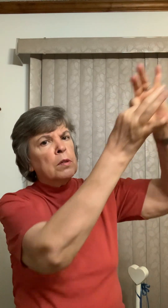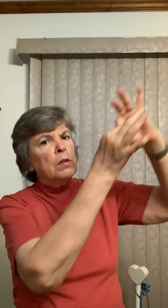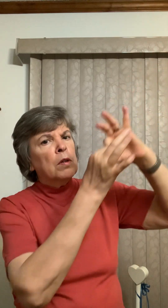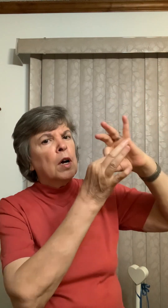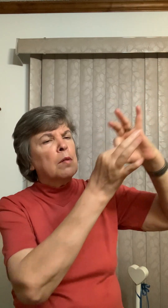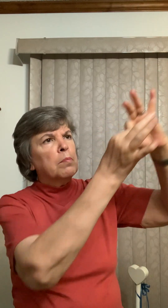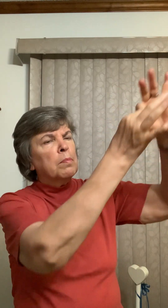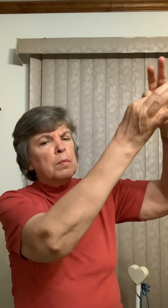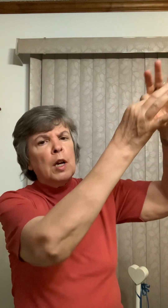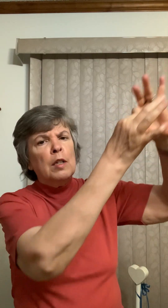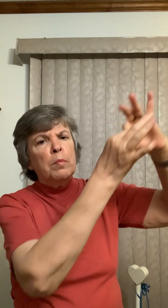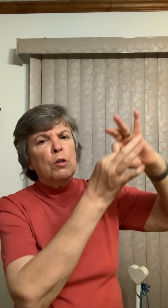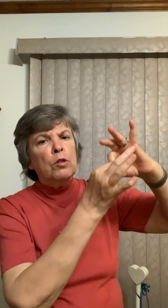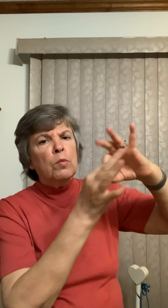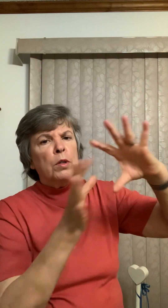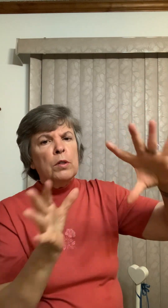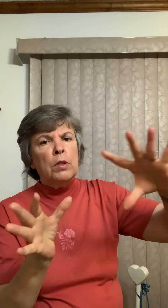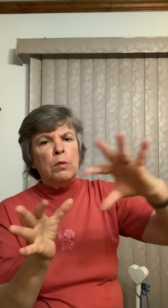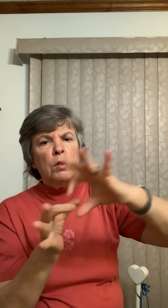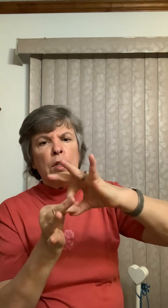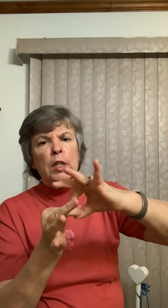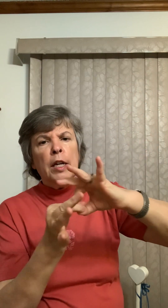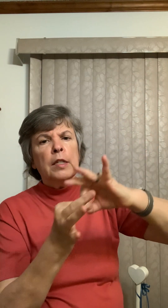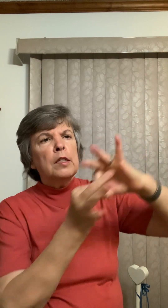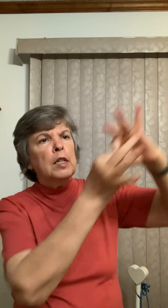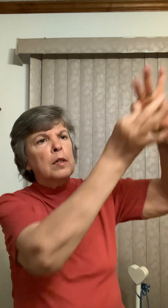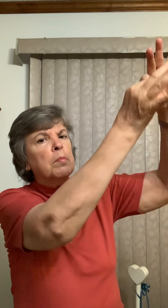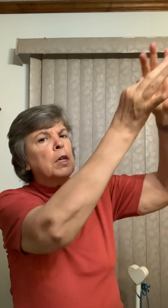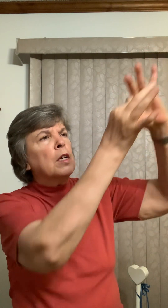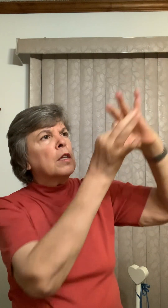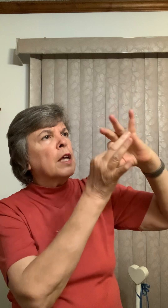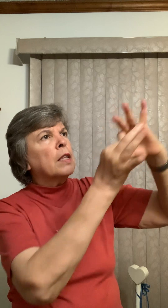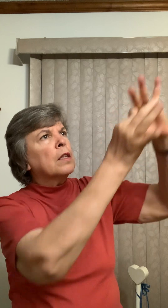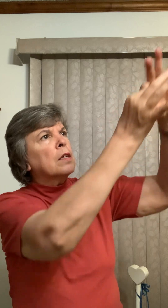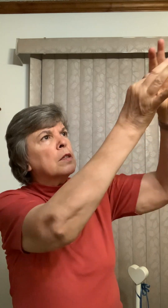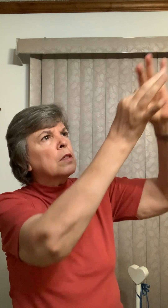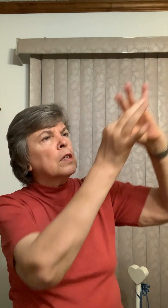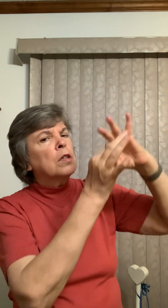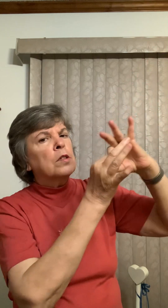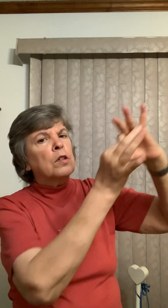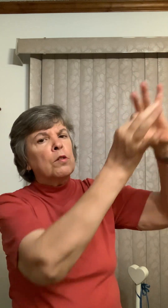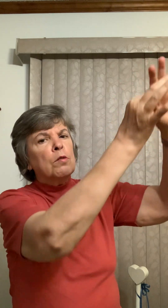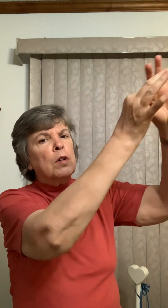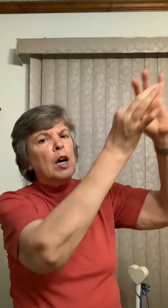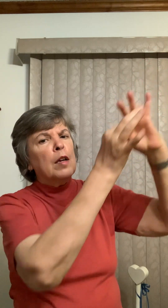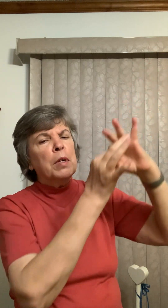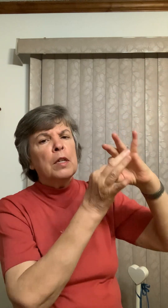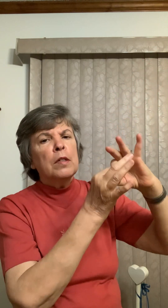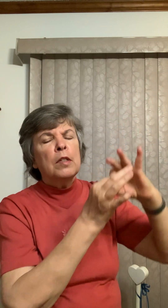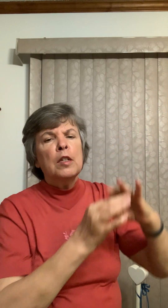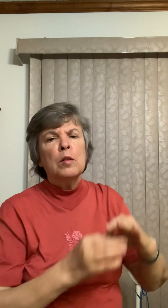kind of motion where, you're connected to him like this. So I am his, he is